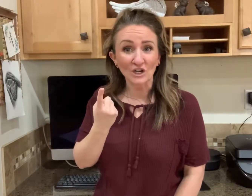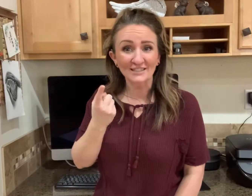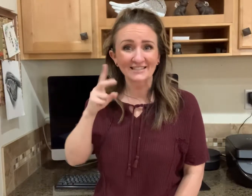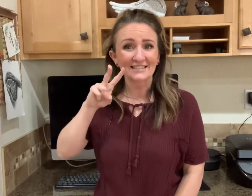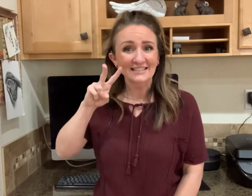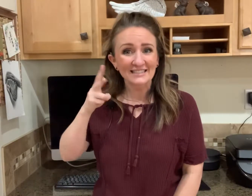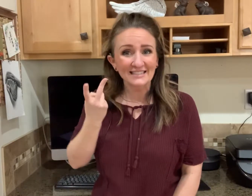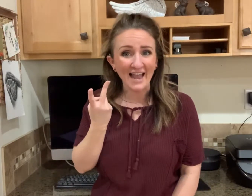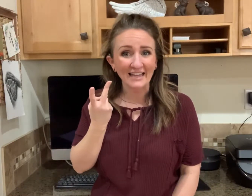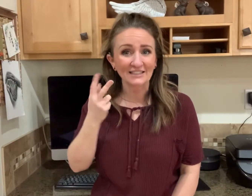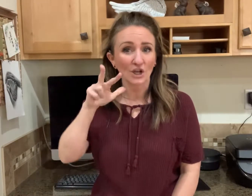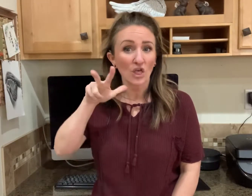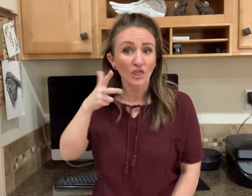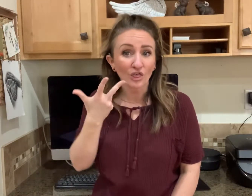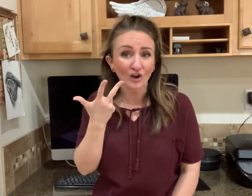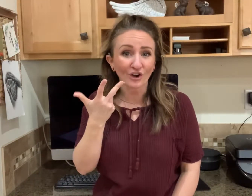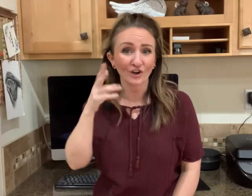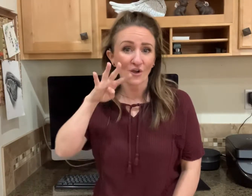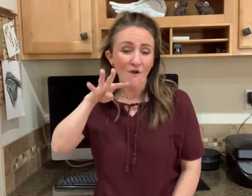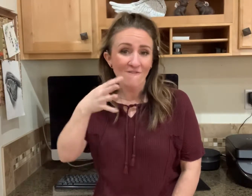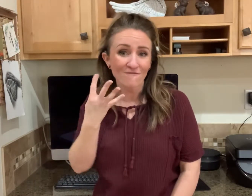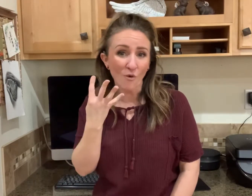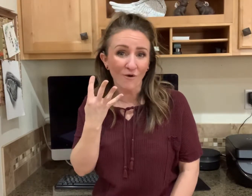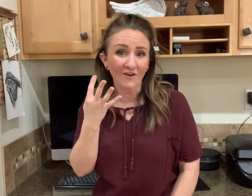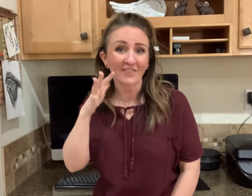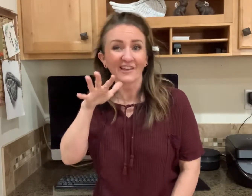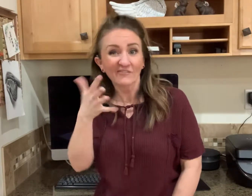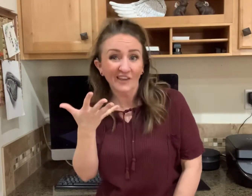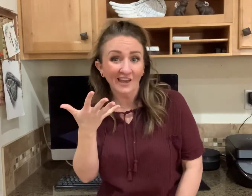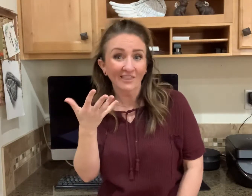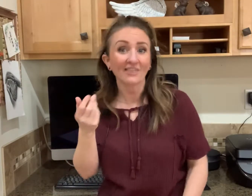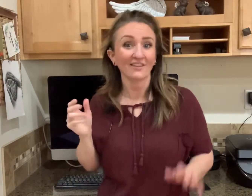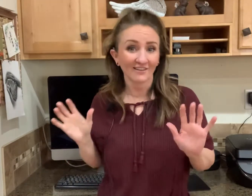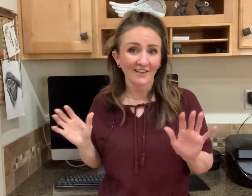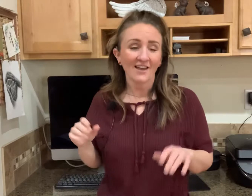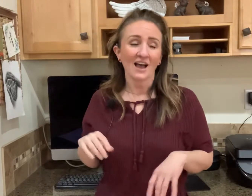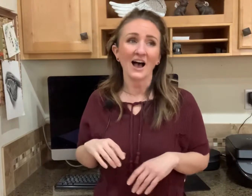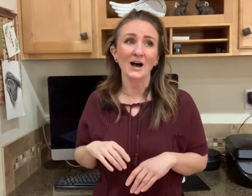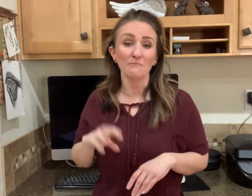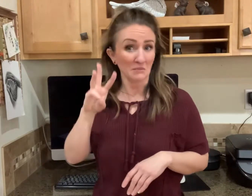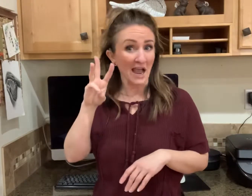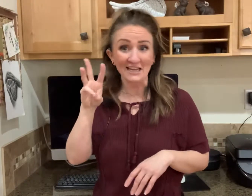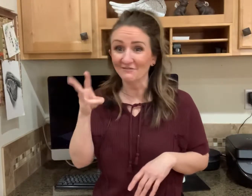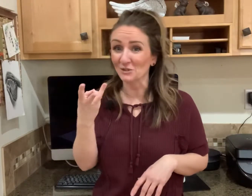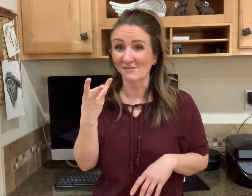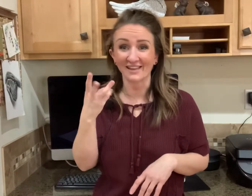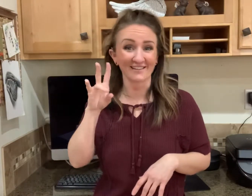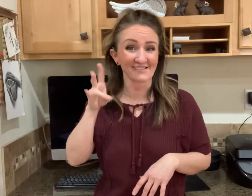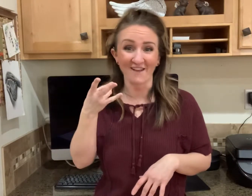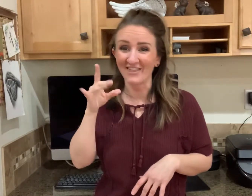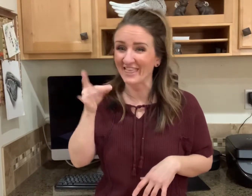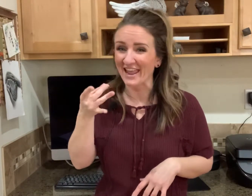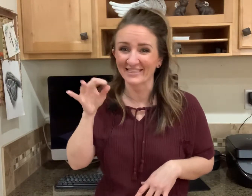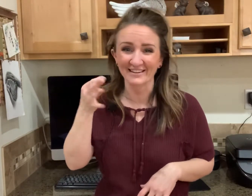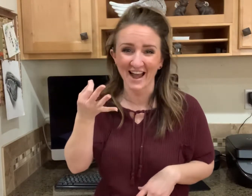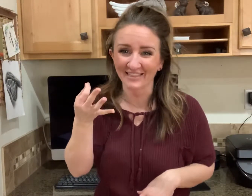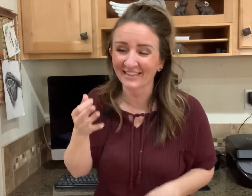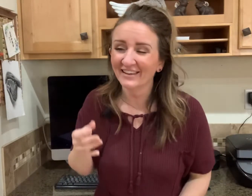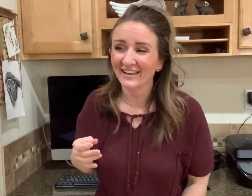first, second, third, fourth, fifth. I can even do 6th, 7th, 8th, 9th. It